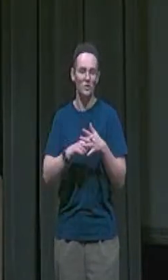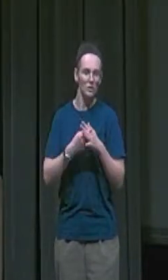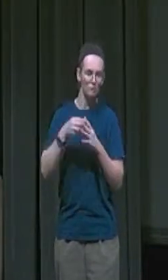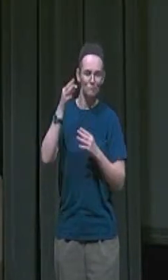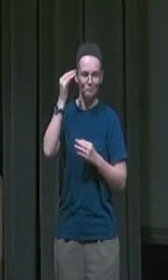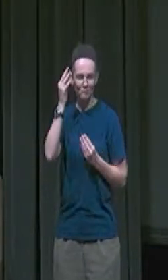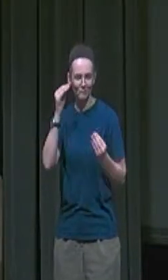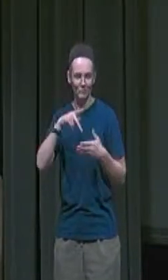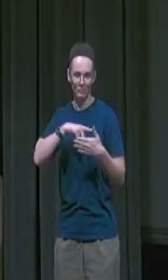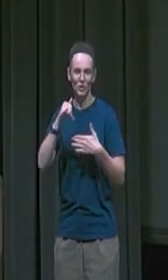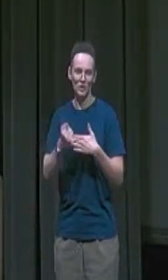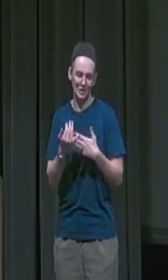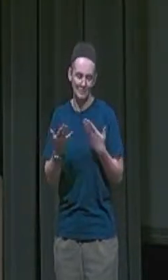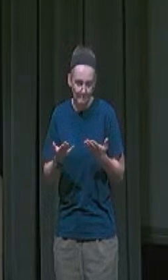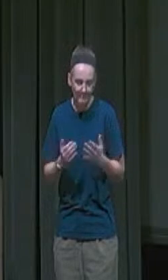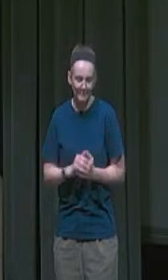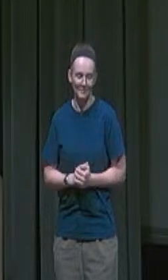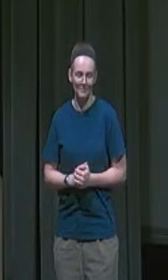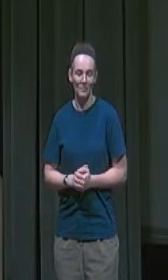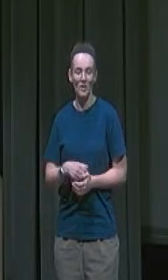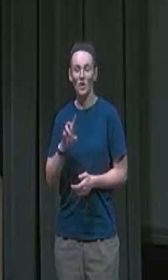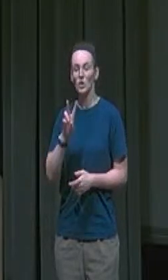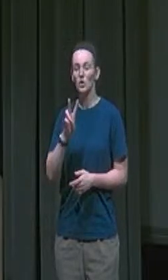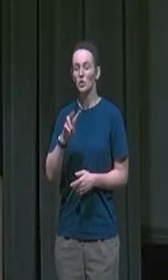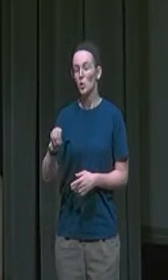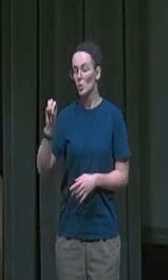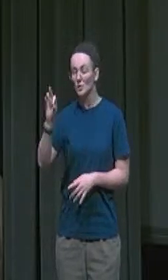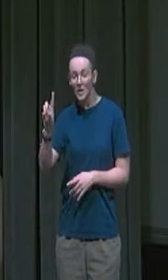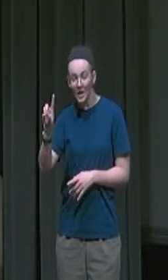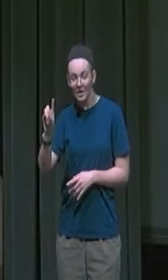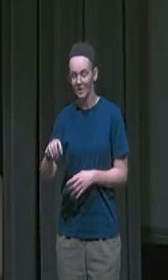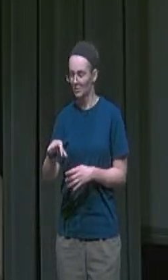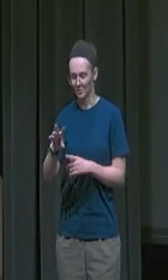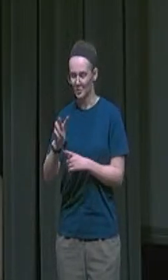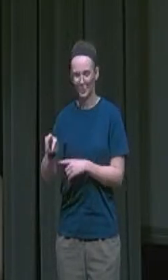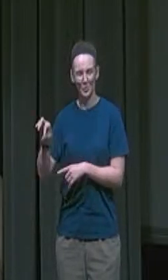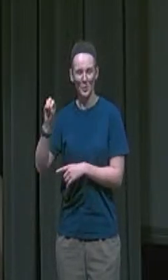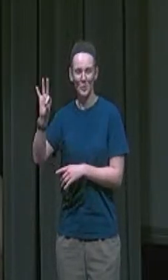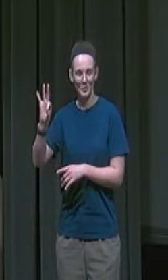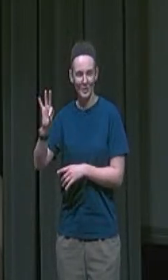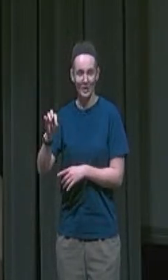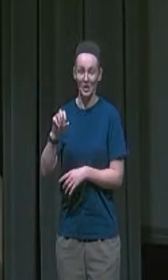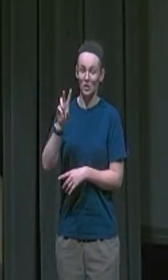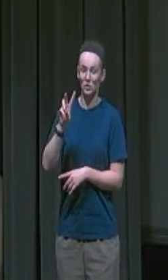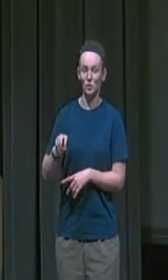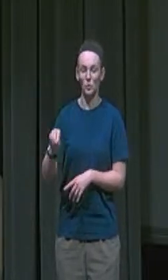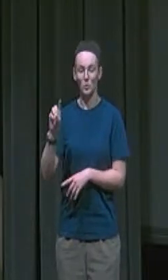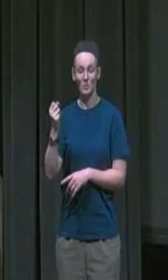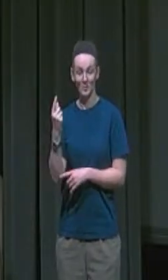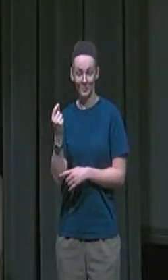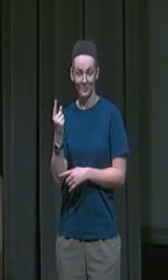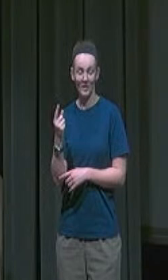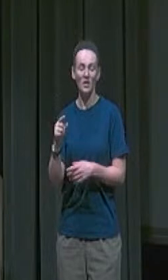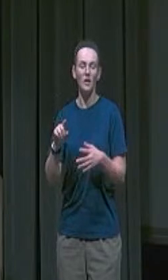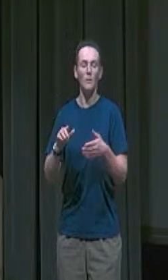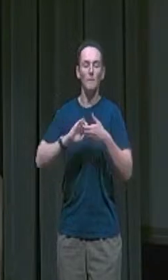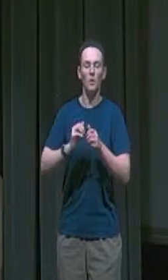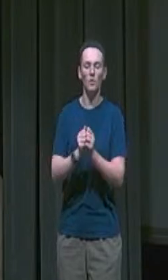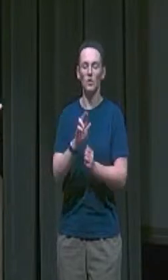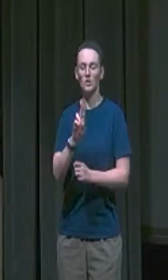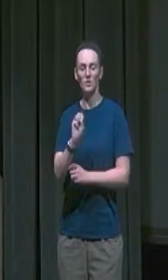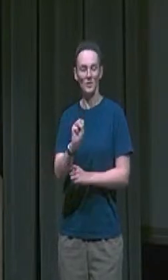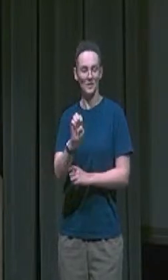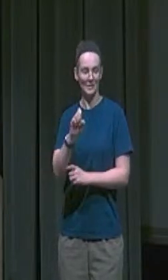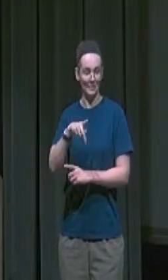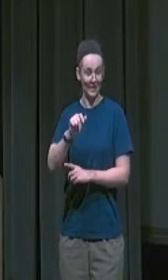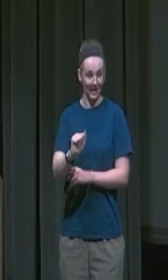projects. In 2009 and 2011, we partnered with US EPA